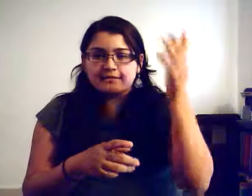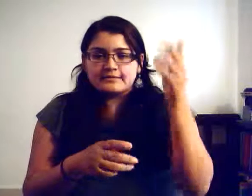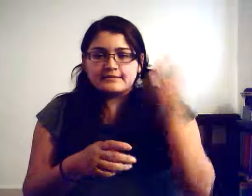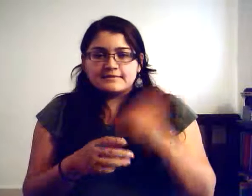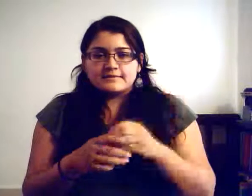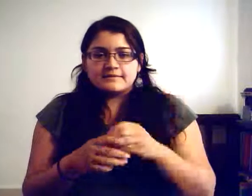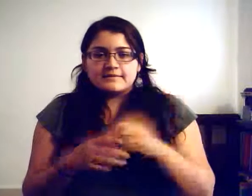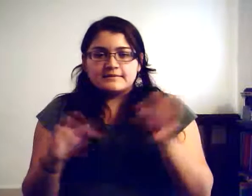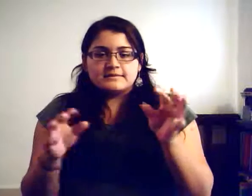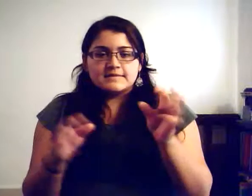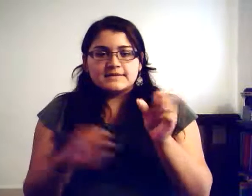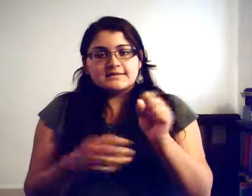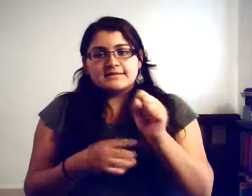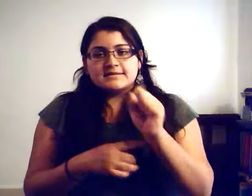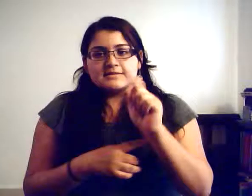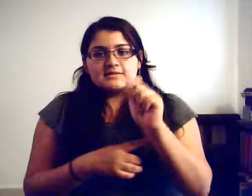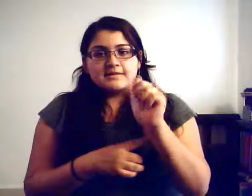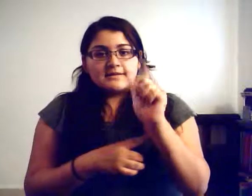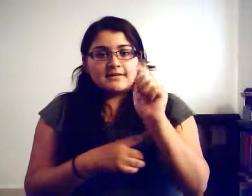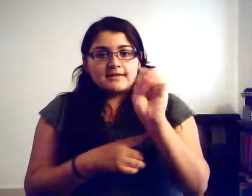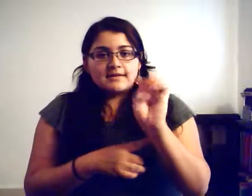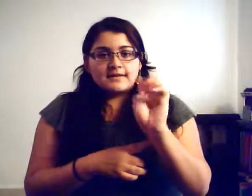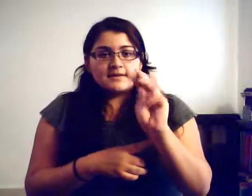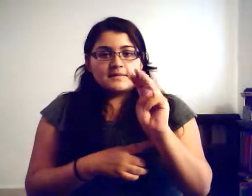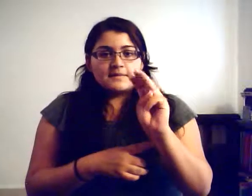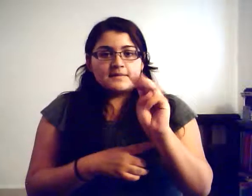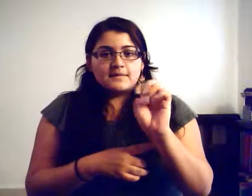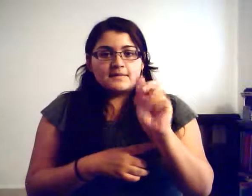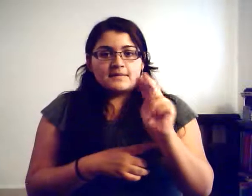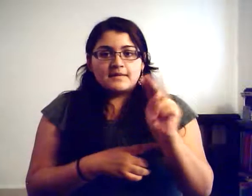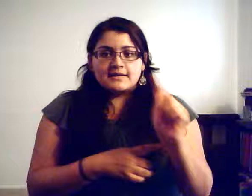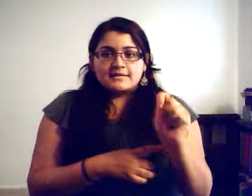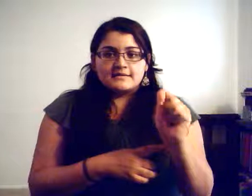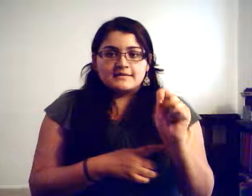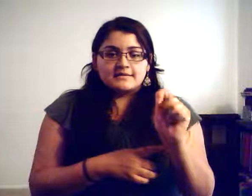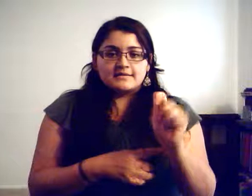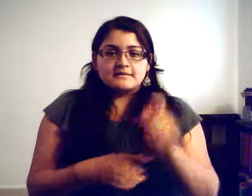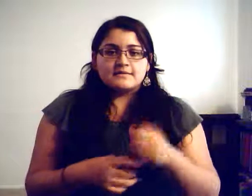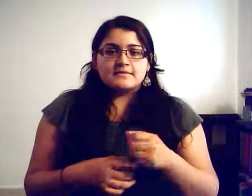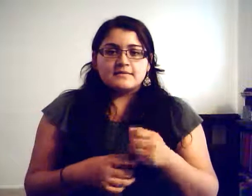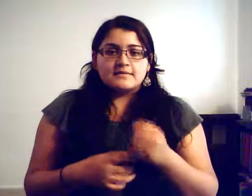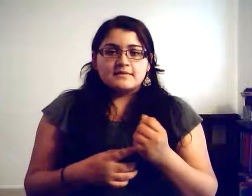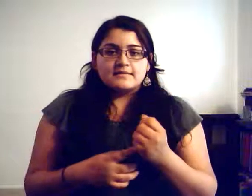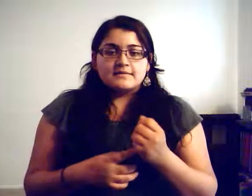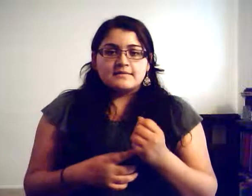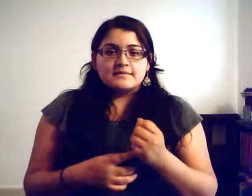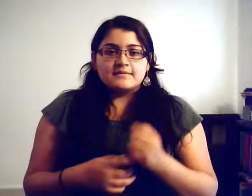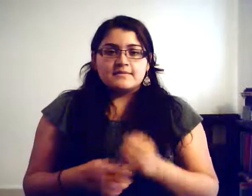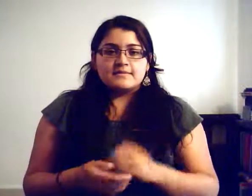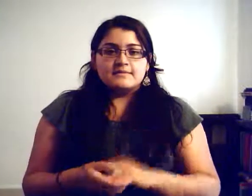way. Instead of just reading a paragraph and writing down the main idea, now they're doing it to do a real research